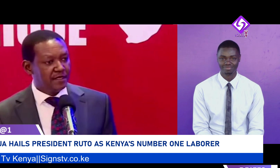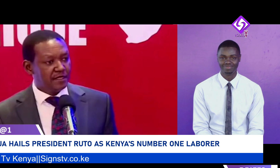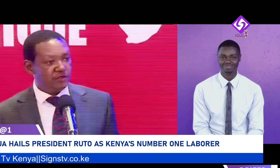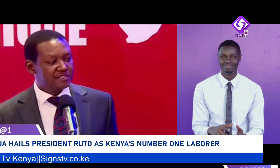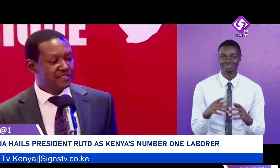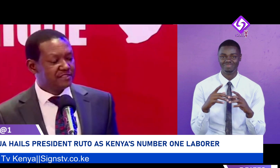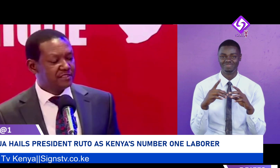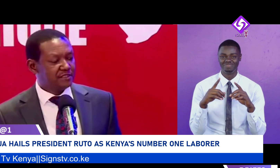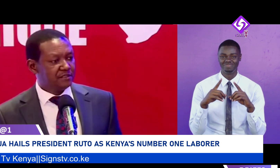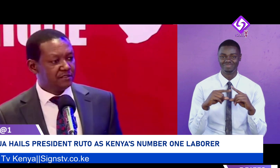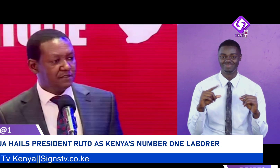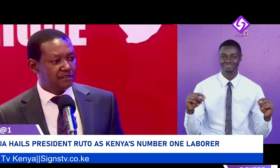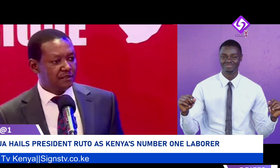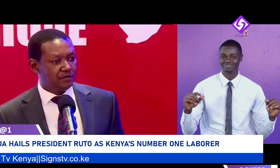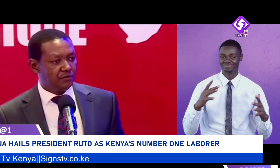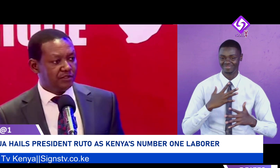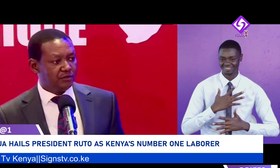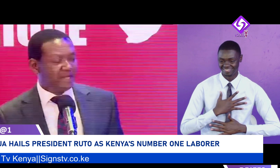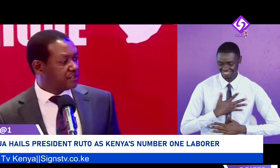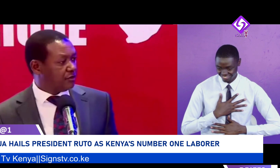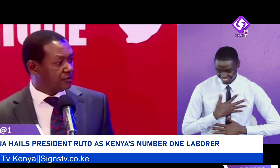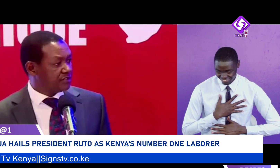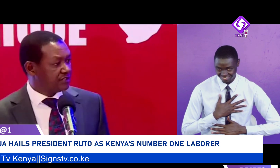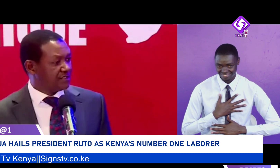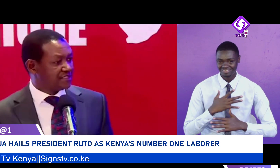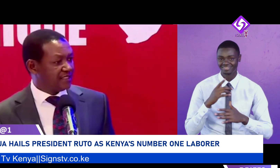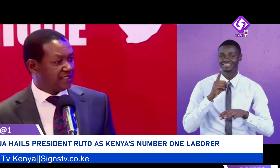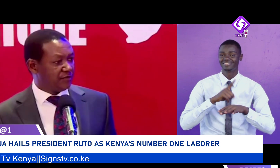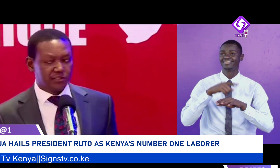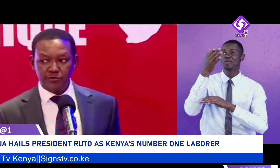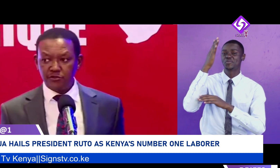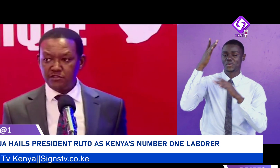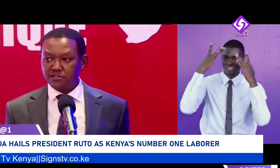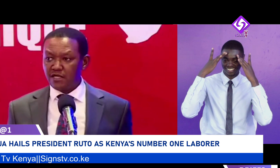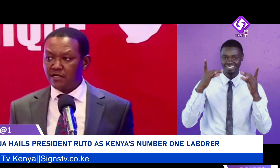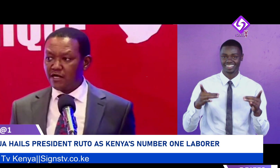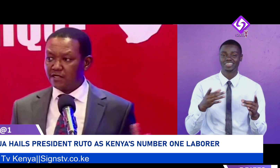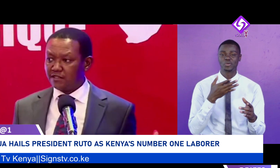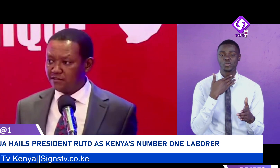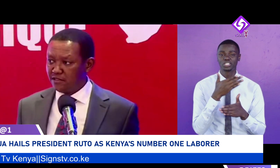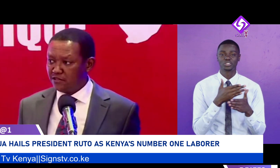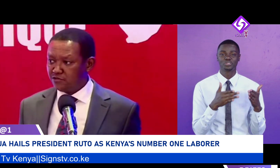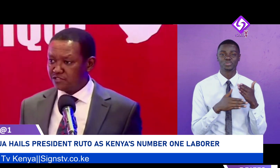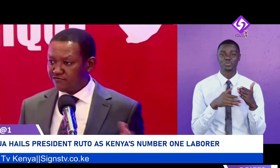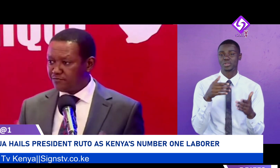Your Excellency, when the Almighty God decided he wanted to build an ark to save the